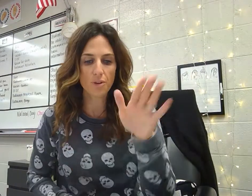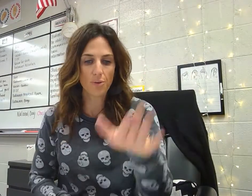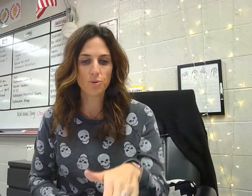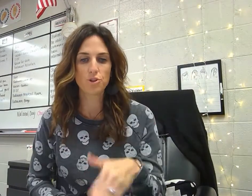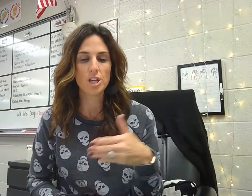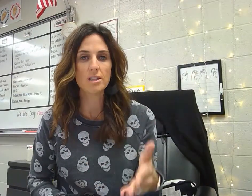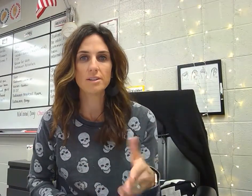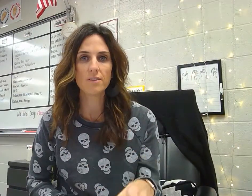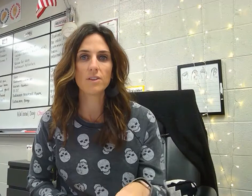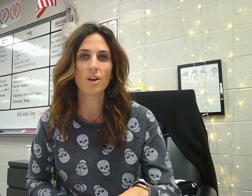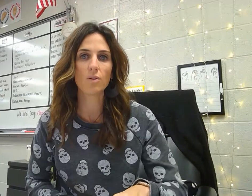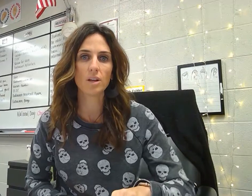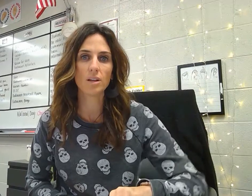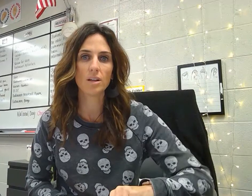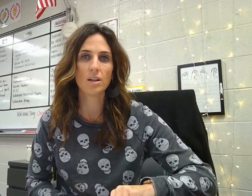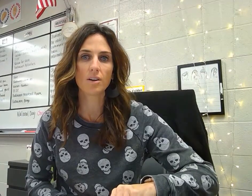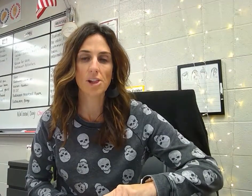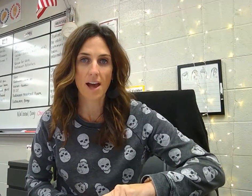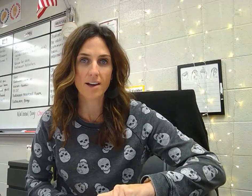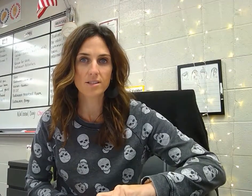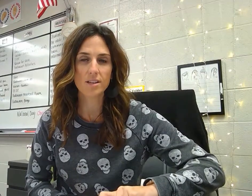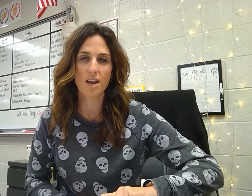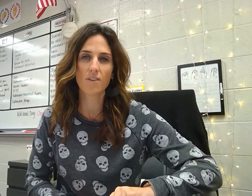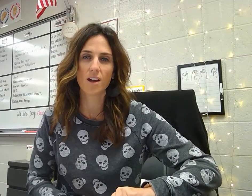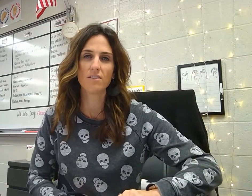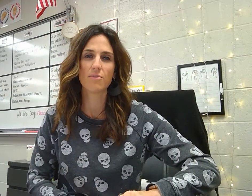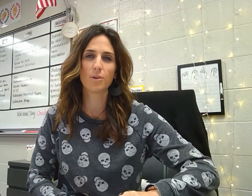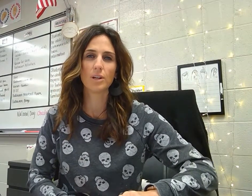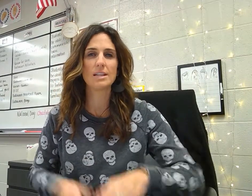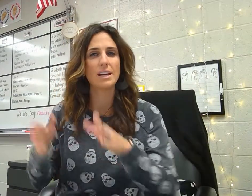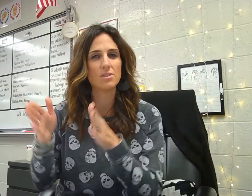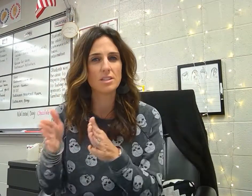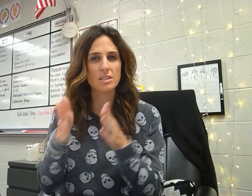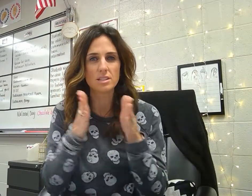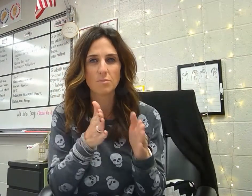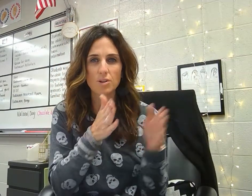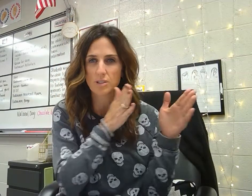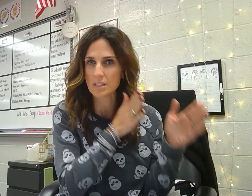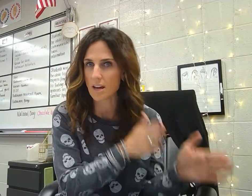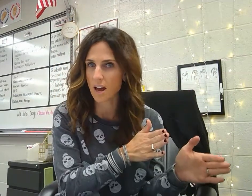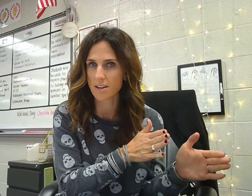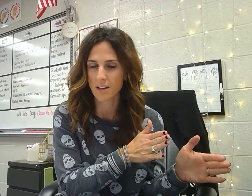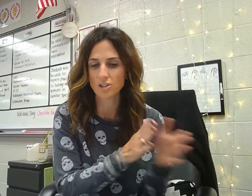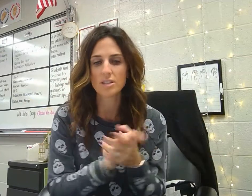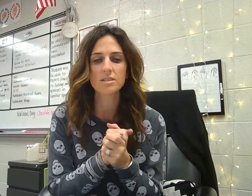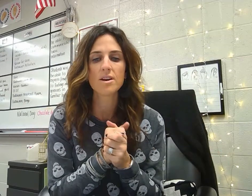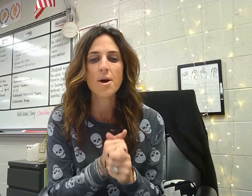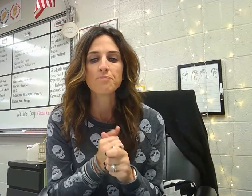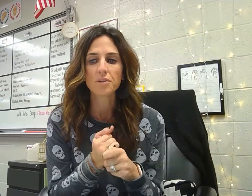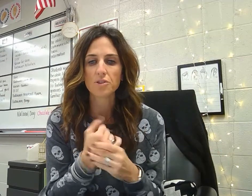whole sheet, even though in class I've kind of broken it down into small sections. So you'll